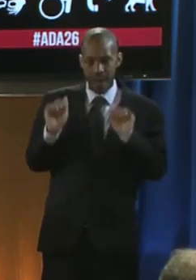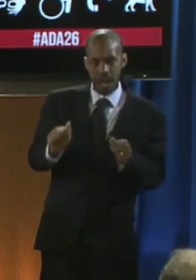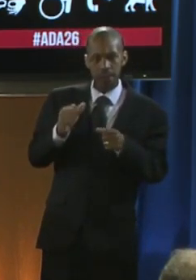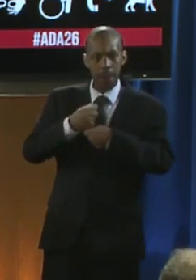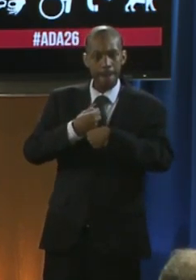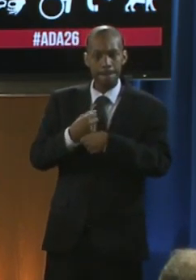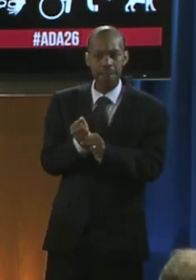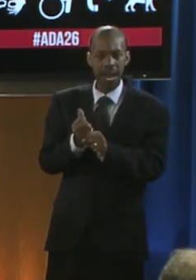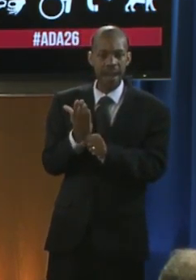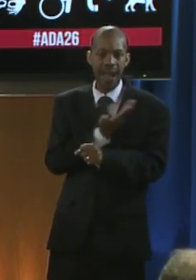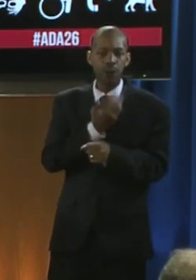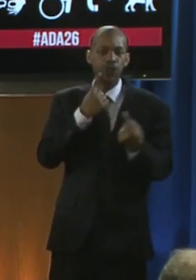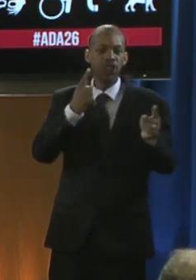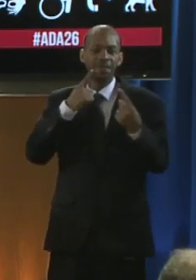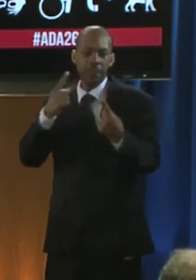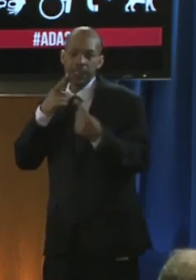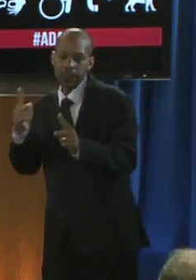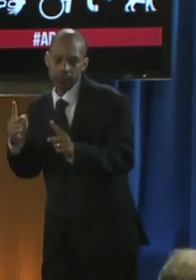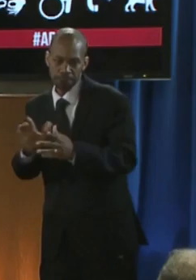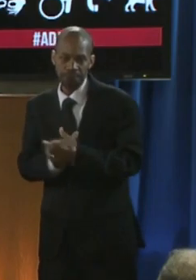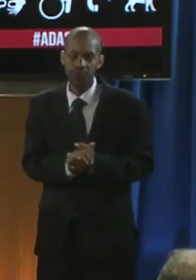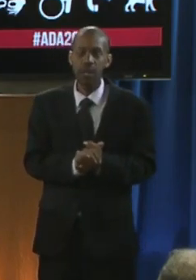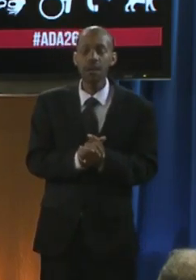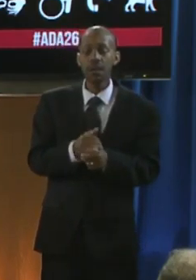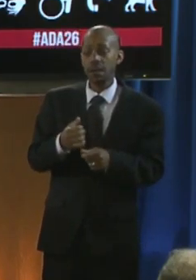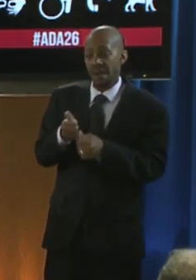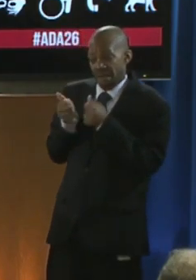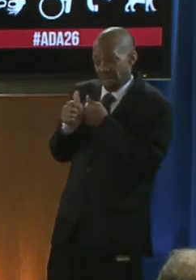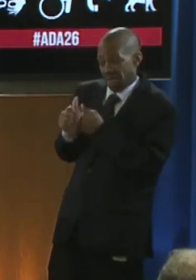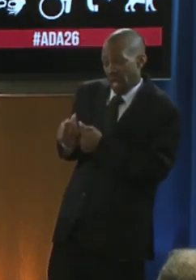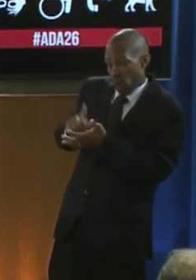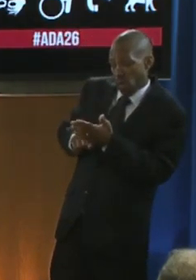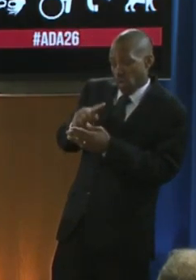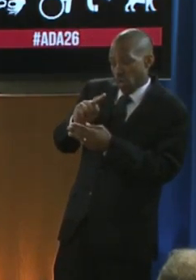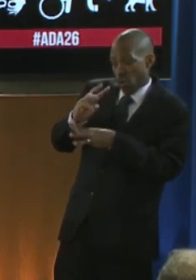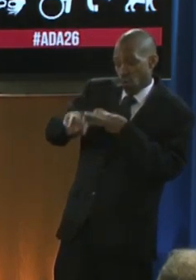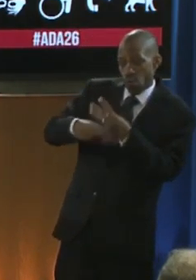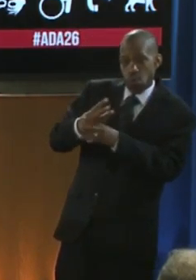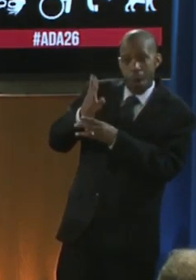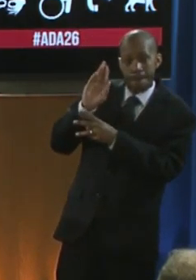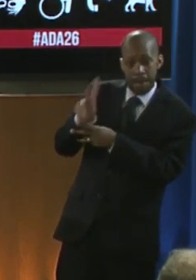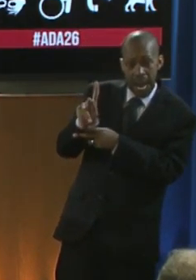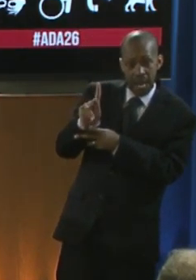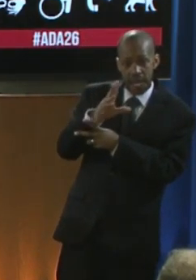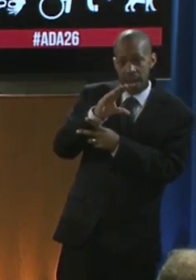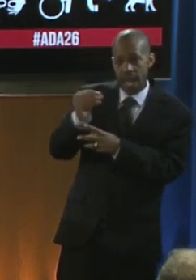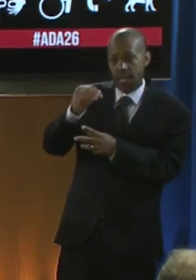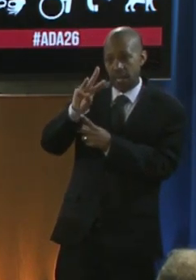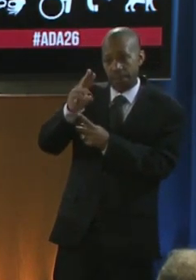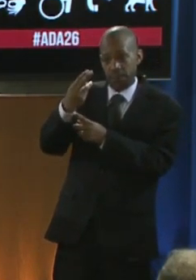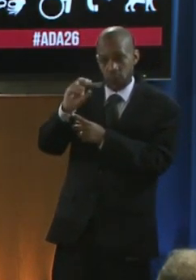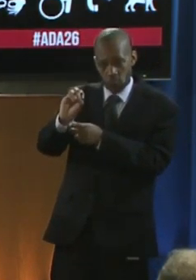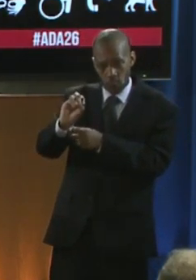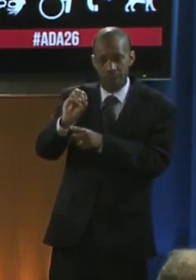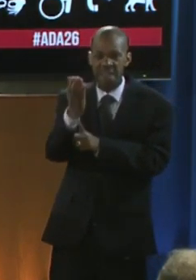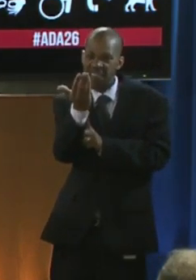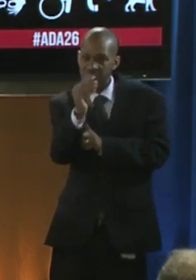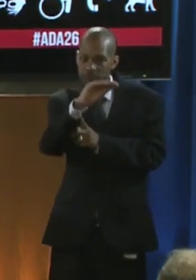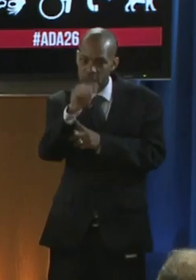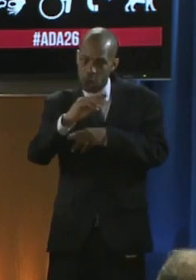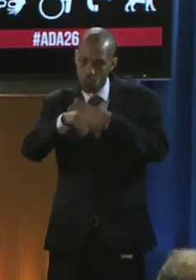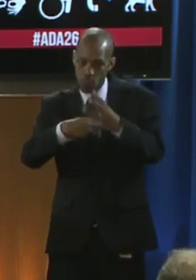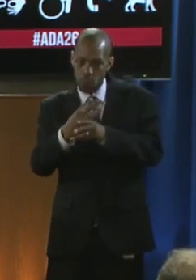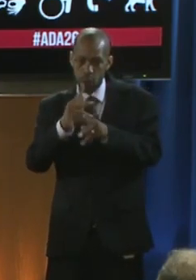to make our achievements. According to the World Bank and the World Health Organization, at least 15% of the